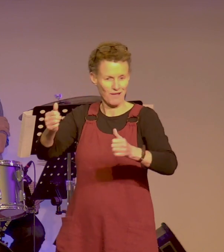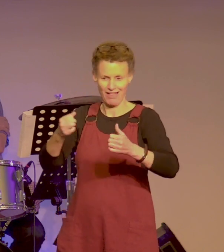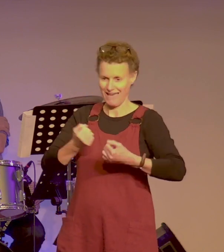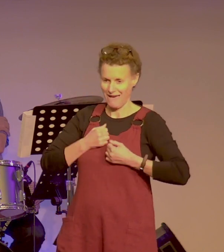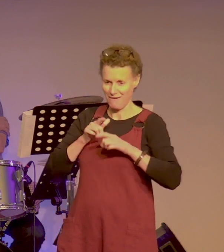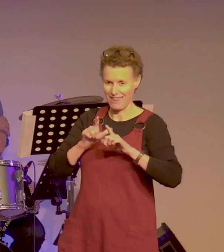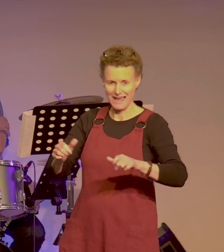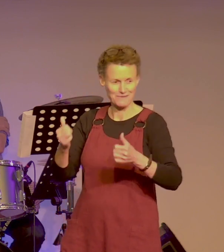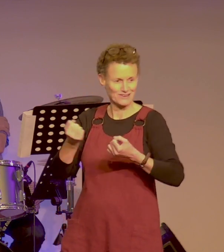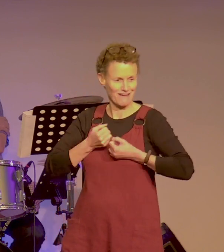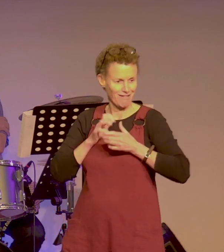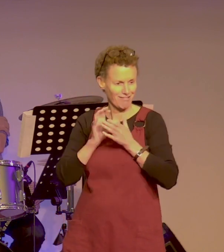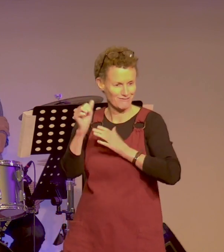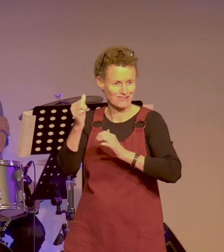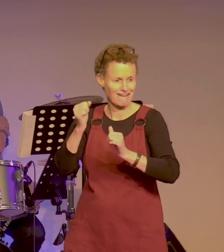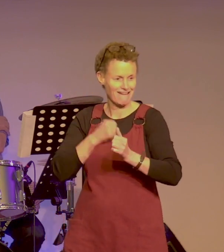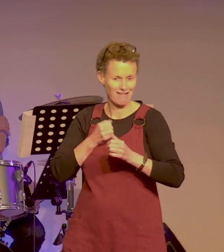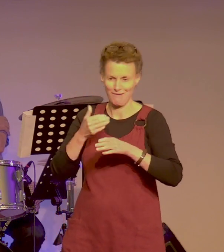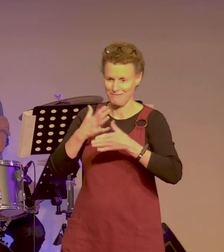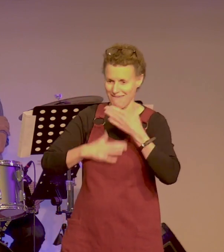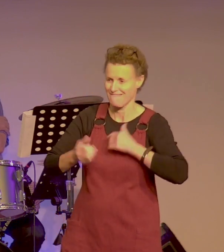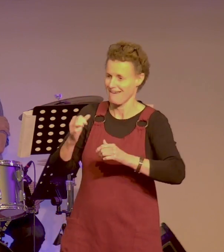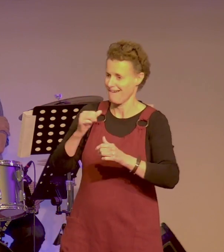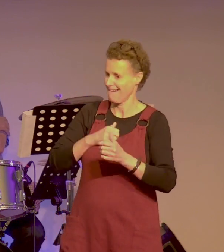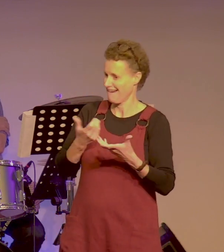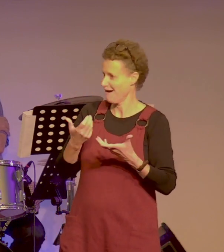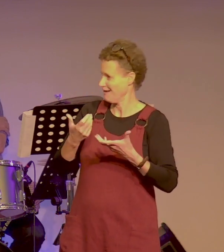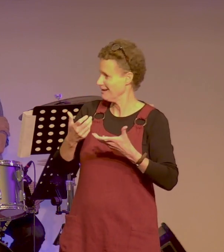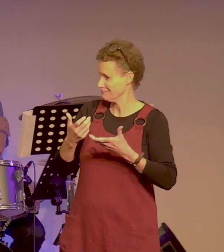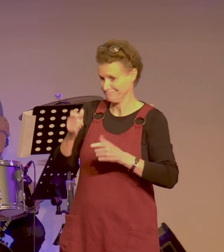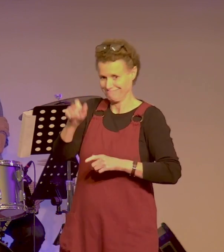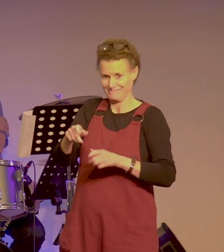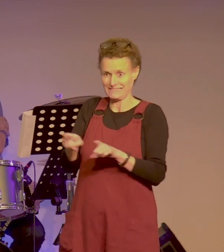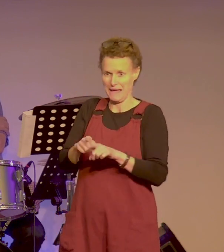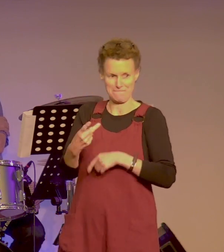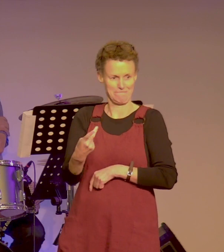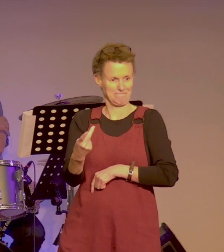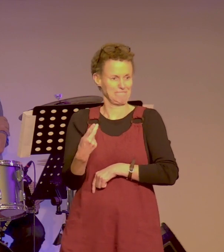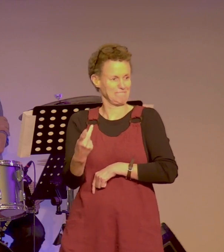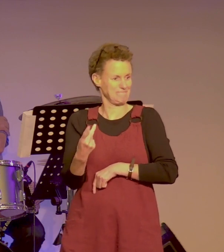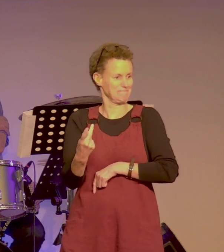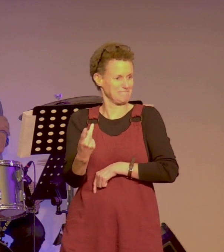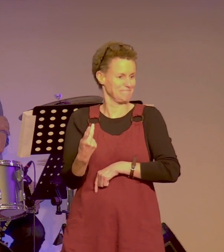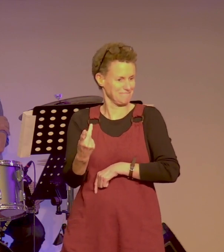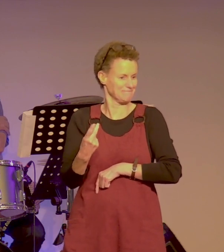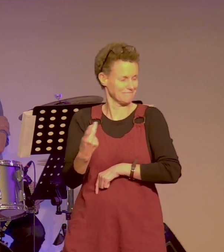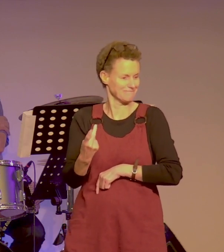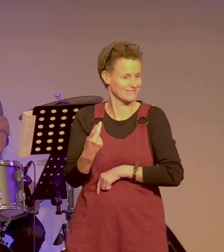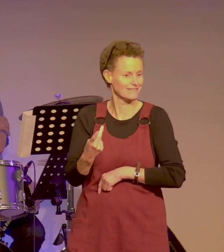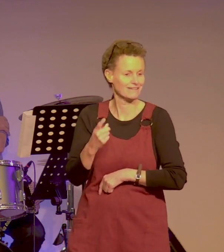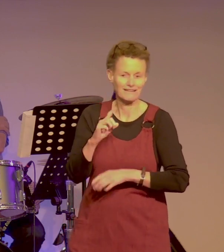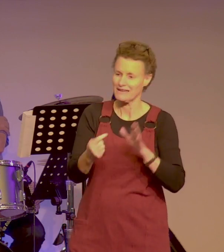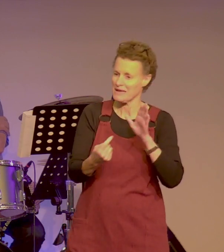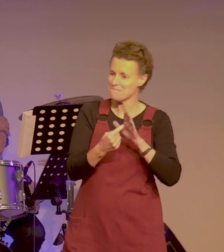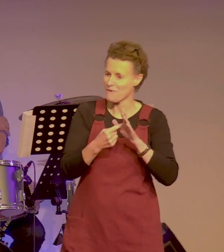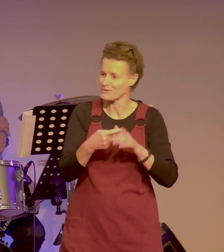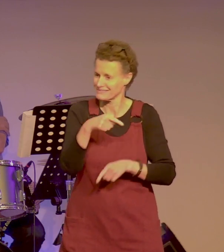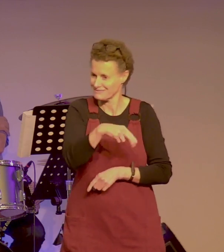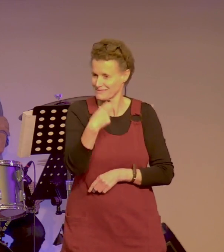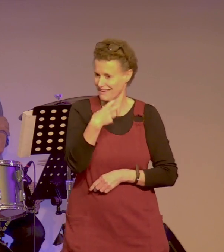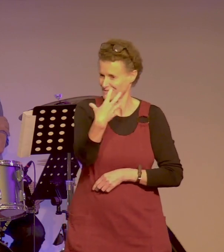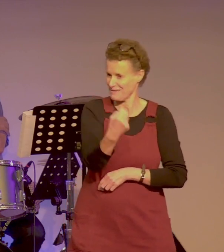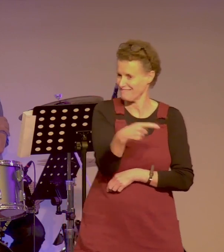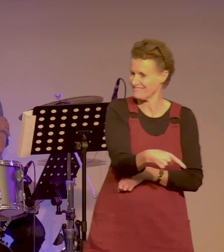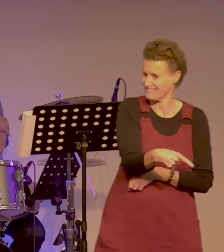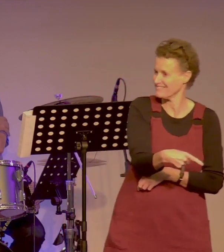And, you know, but they'll accept somebody who knows them well, who knows their culture and their language, you know, both on a par with one